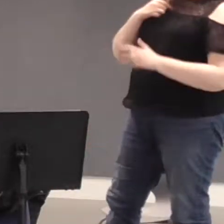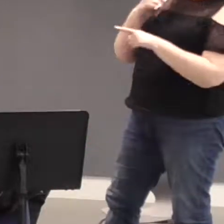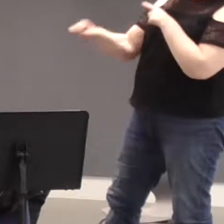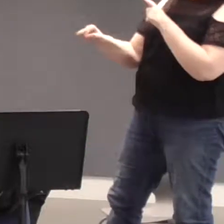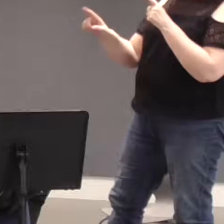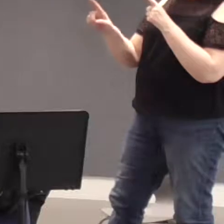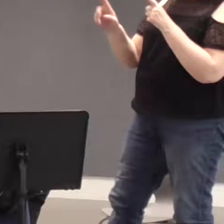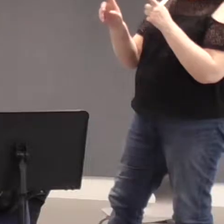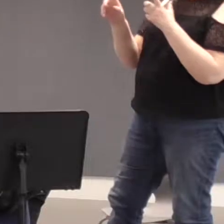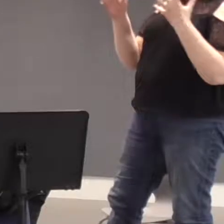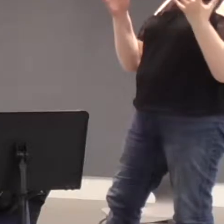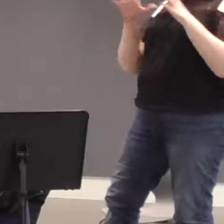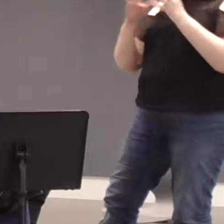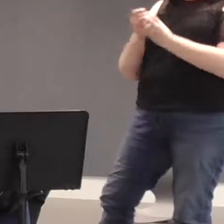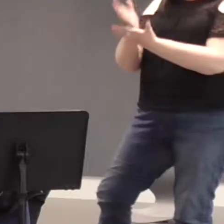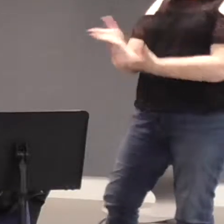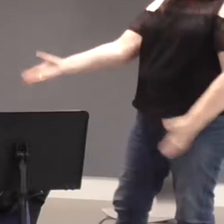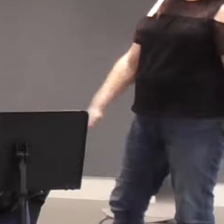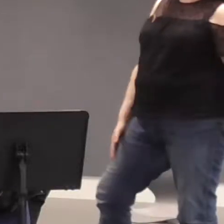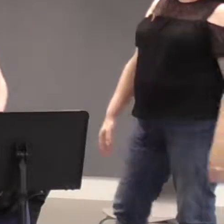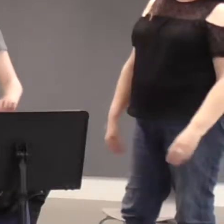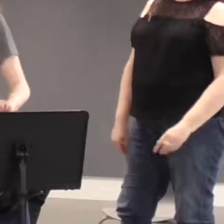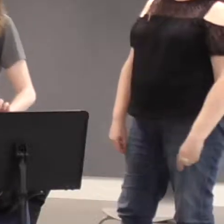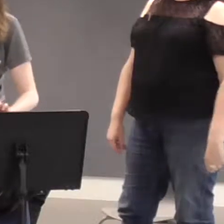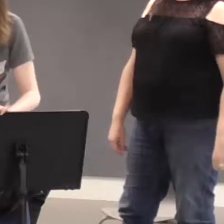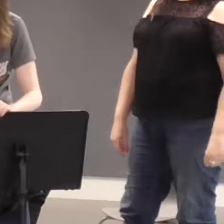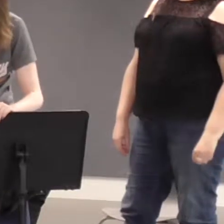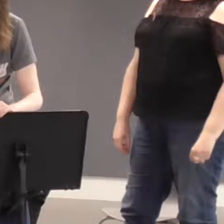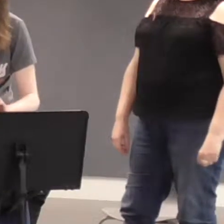It's all true. What?